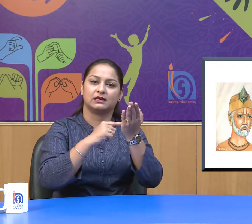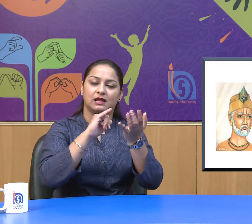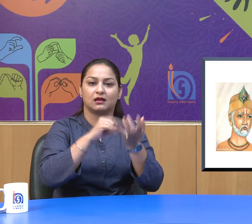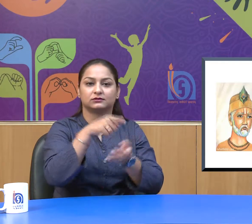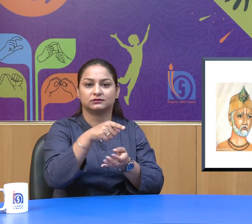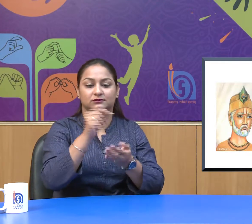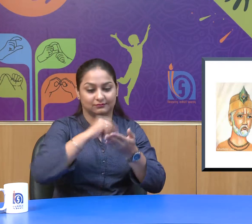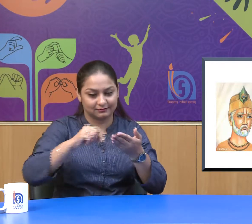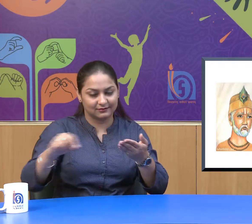in Hindi.